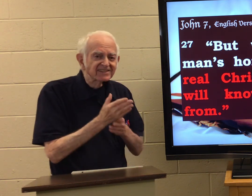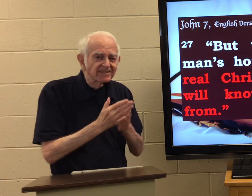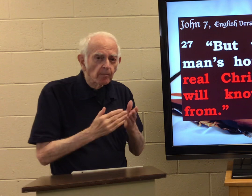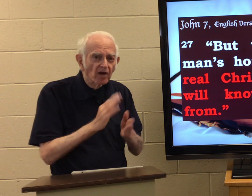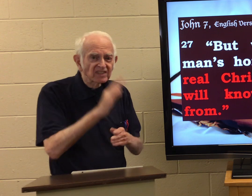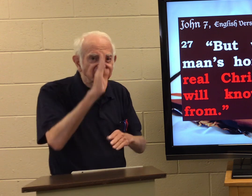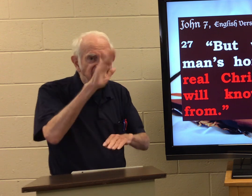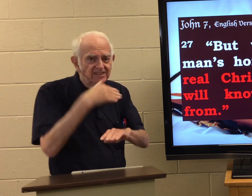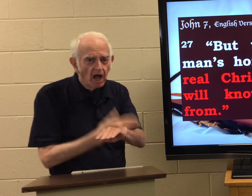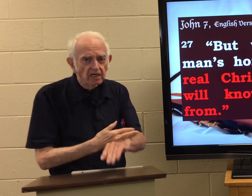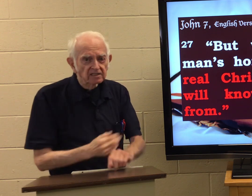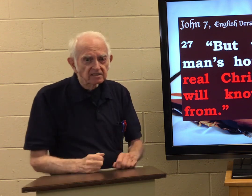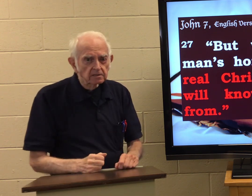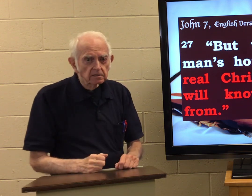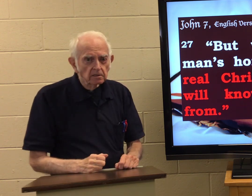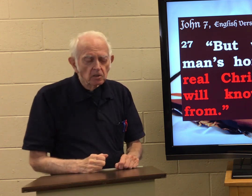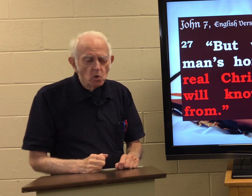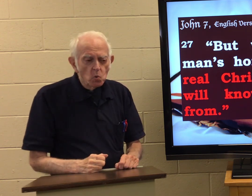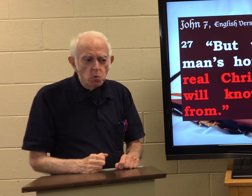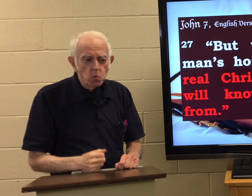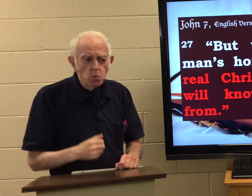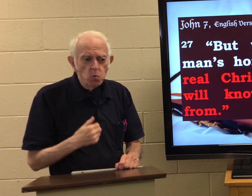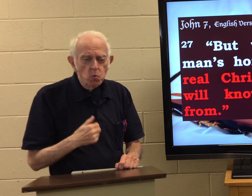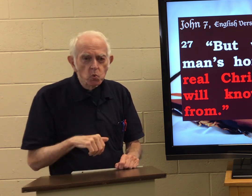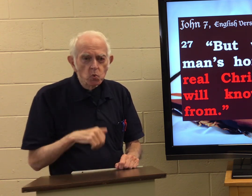and some of his sons. Wow.